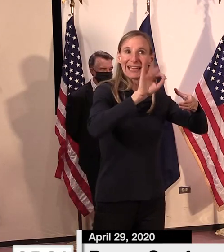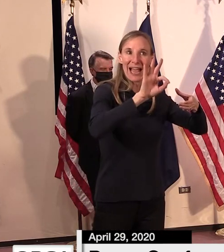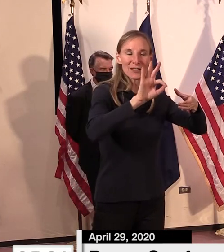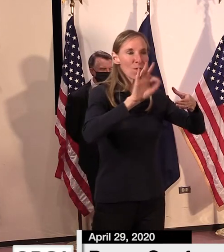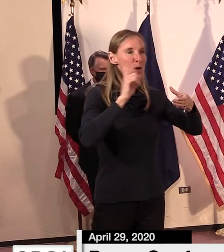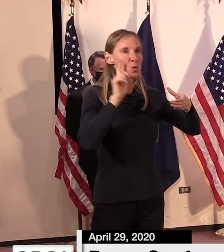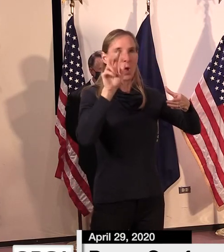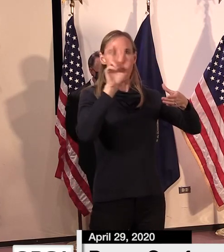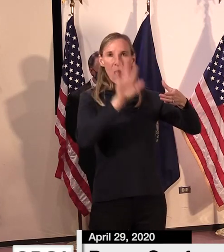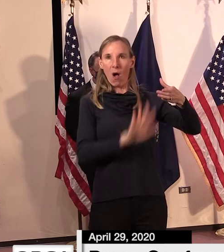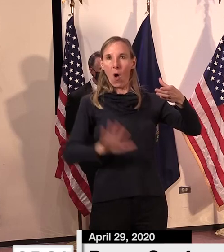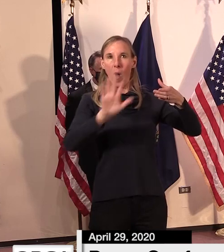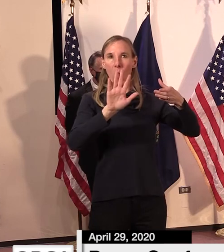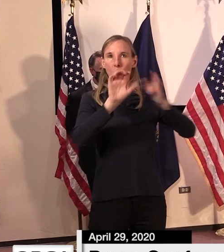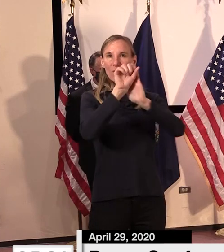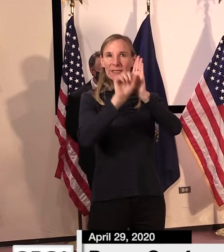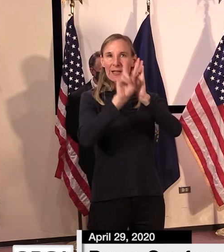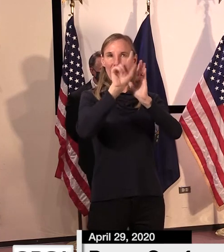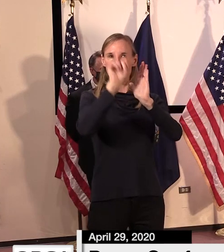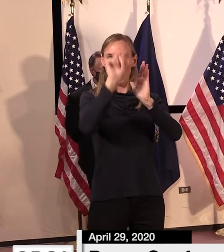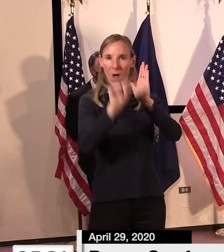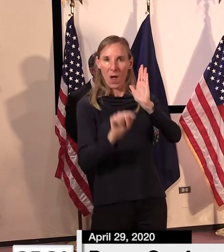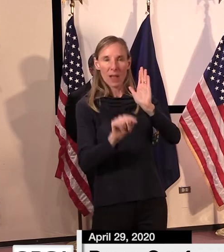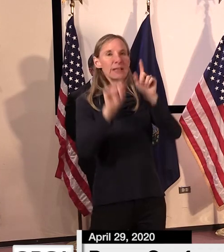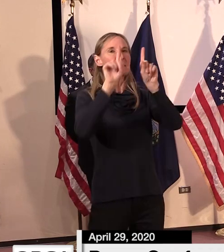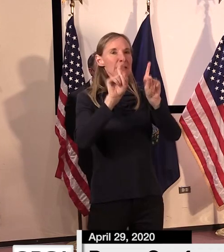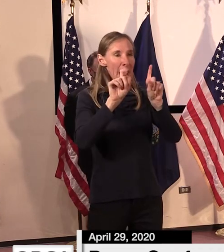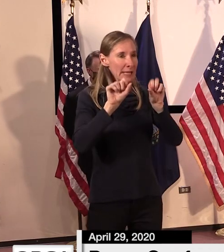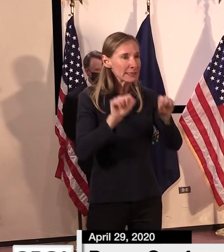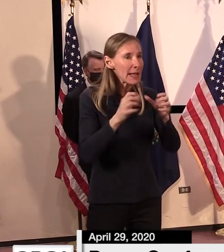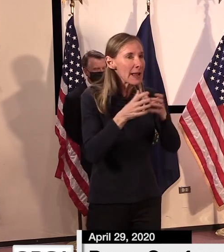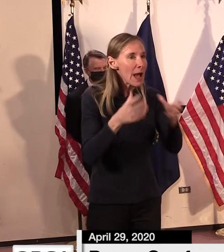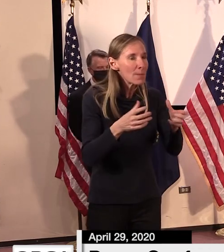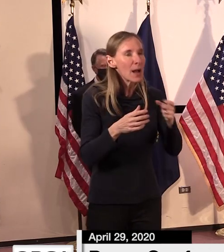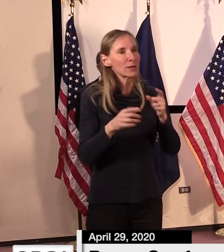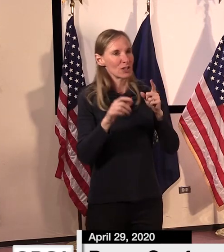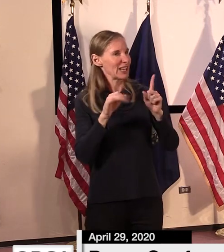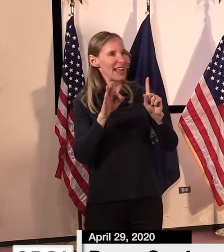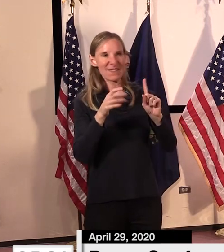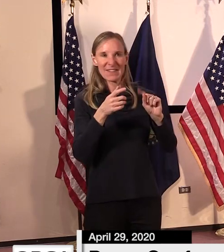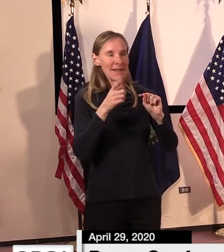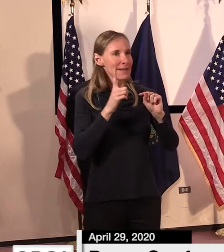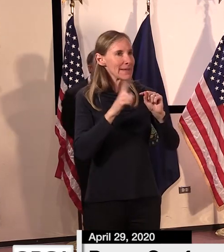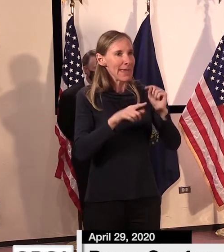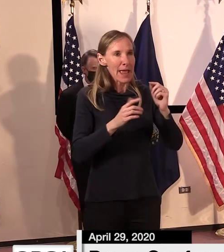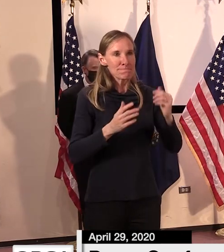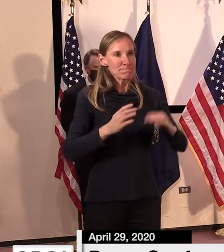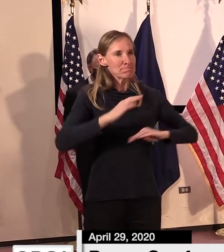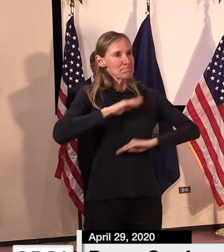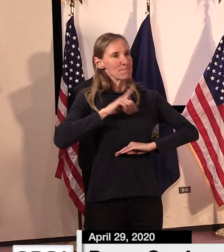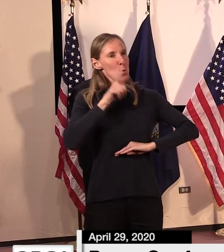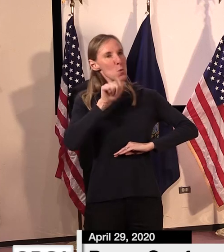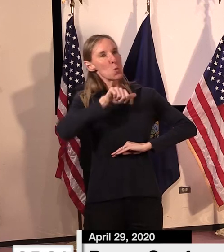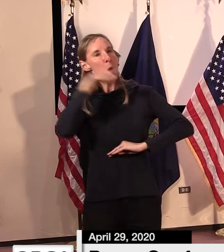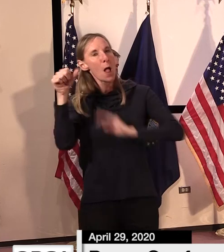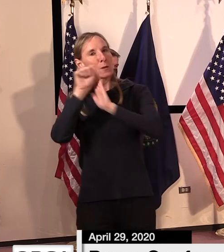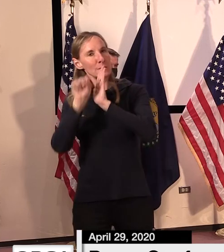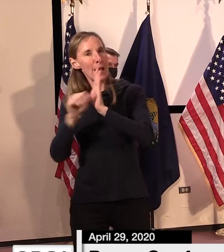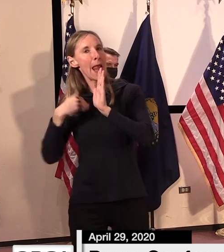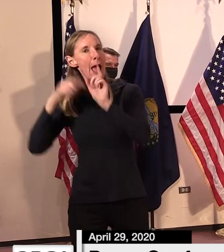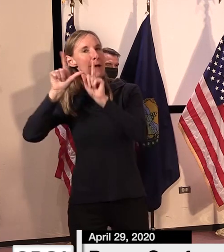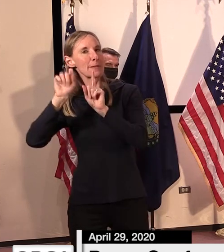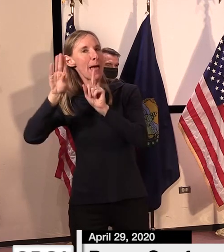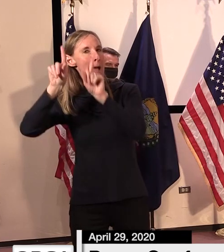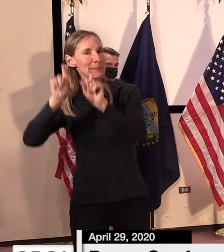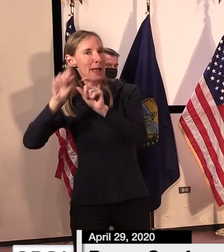capabilities of our state and out-of-state labs to determine the optimal use of the multiple labs currently serving Vermont.